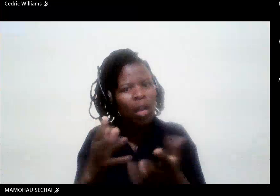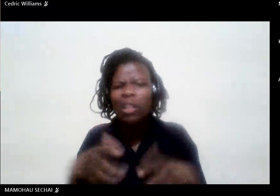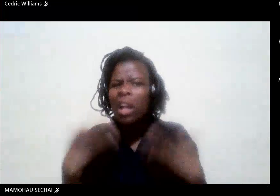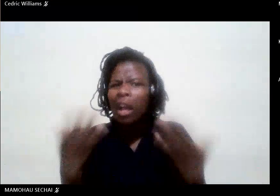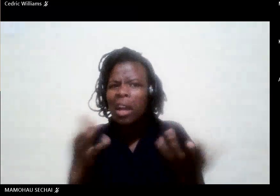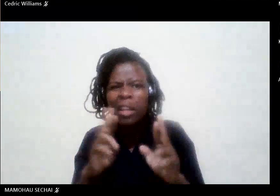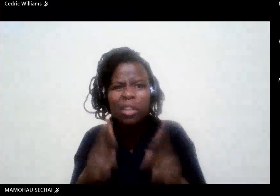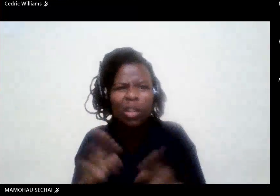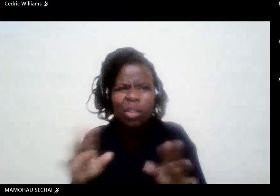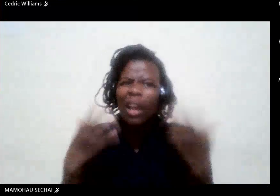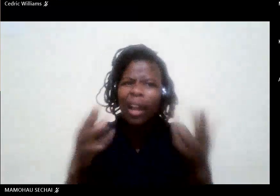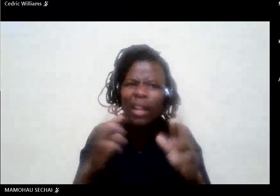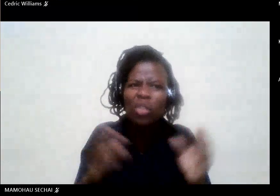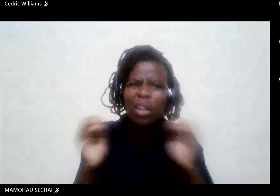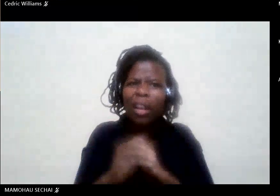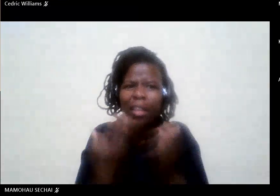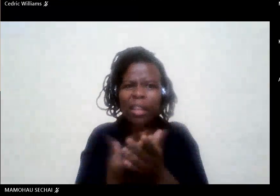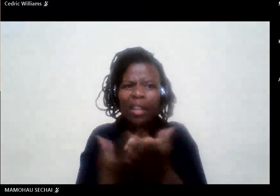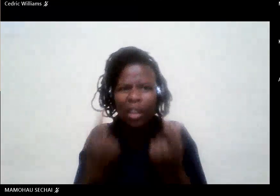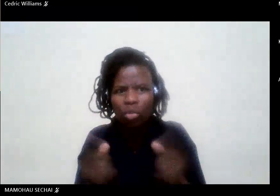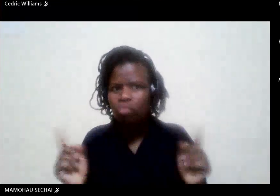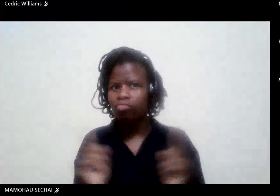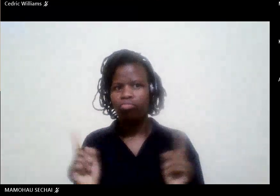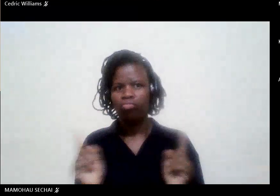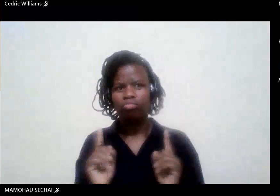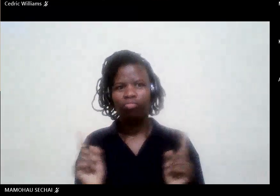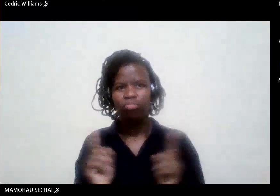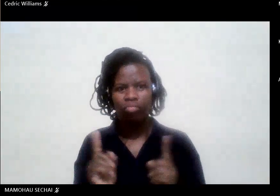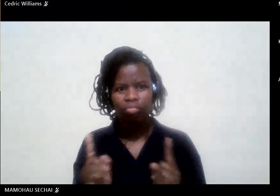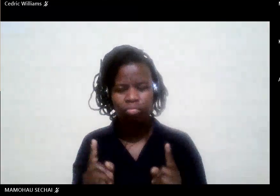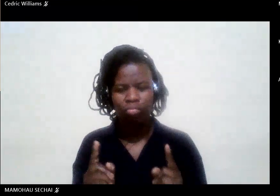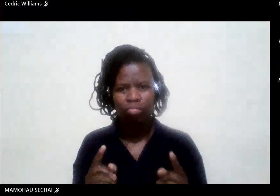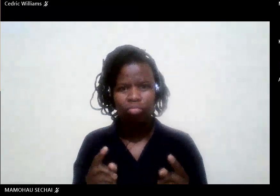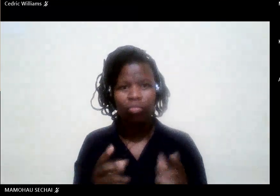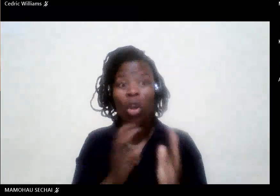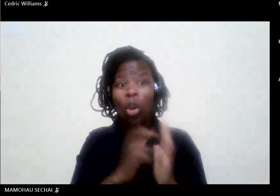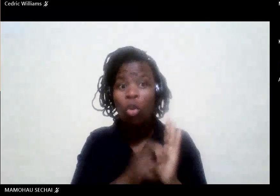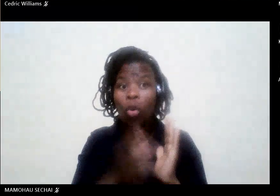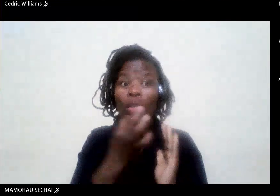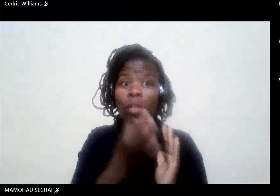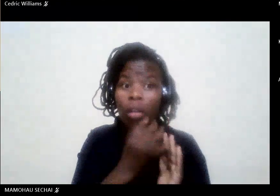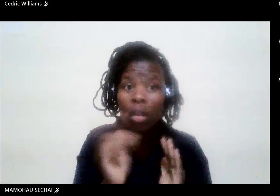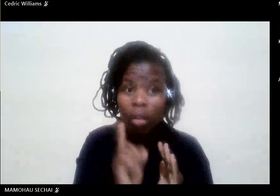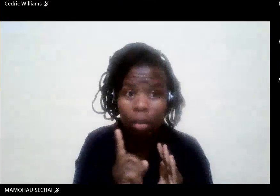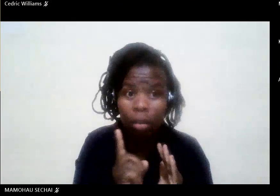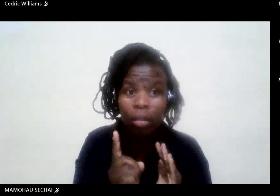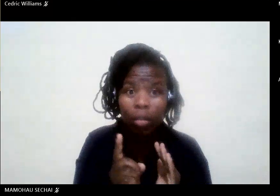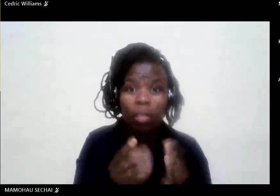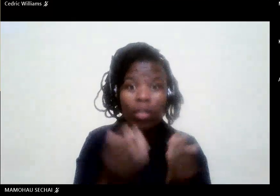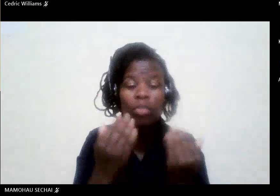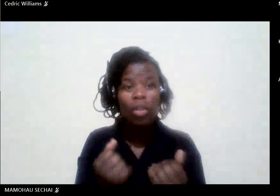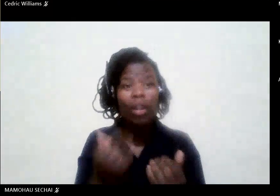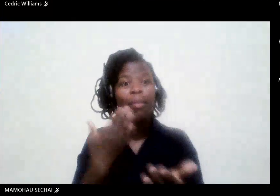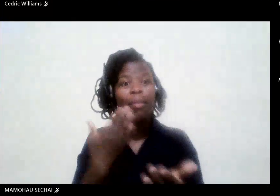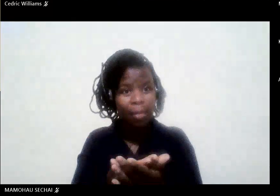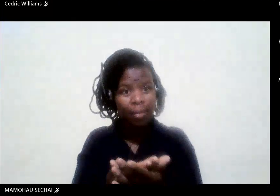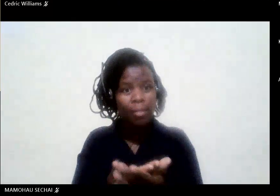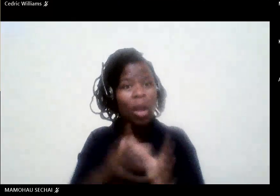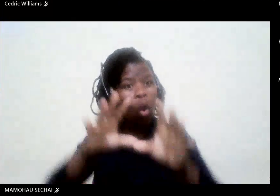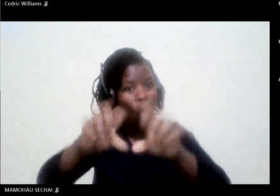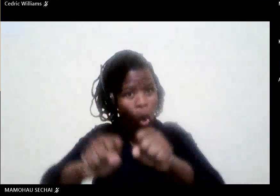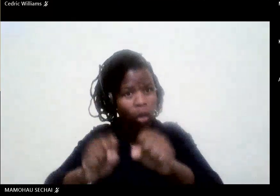there's nothing we can do. That's why we now go to the law. Okay, what does the law say? How do we hold people accountable? Not only the school,